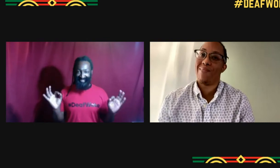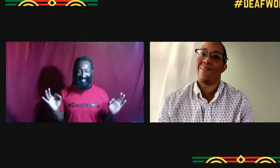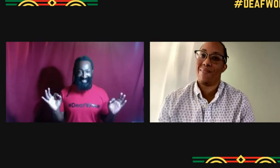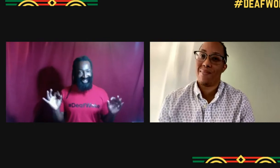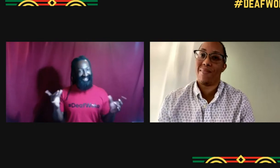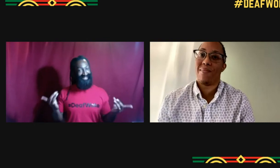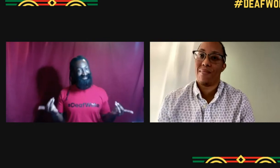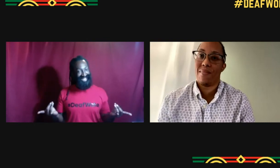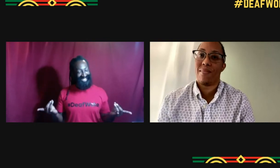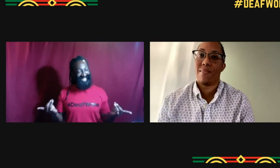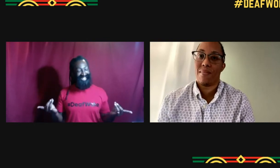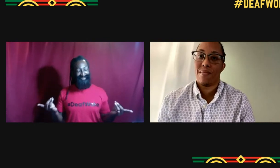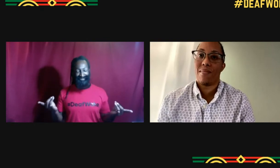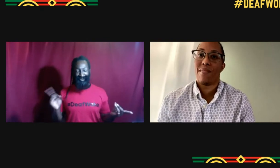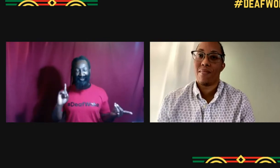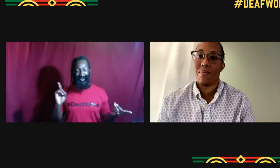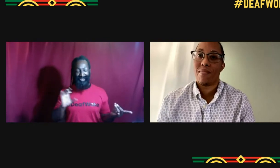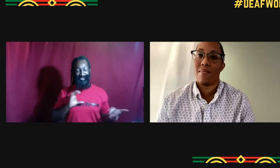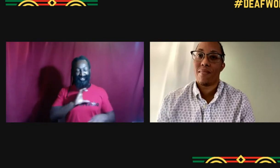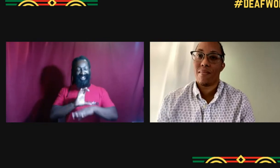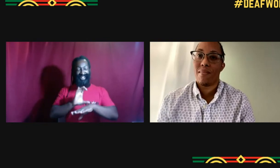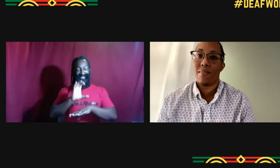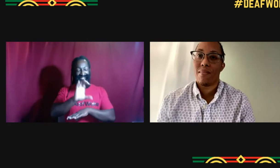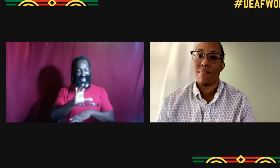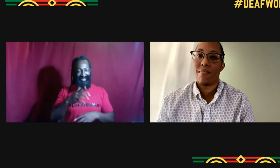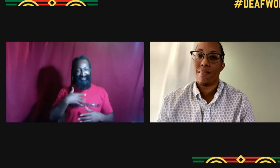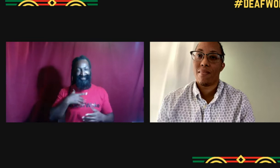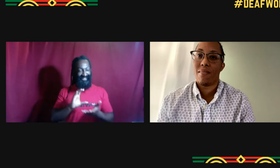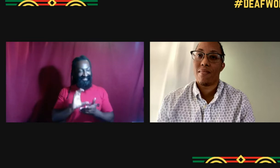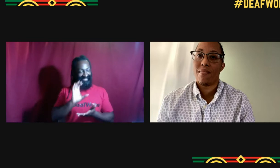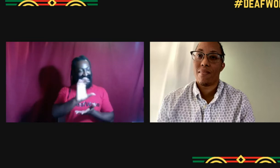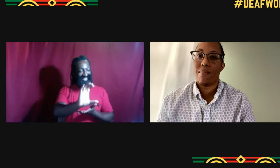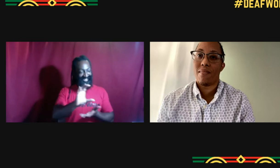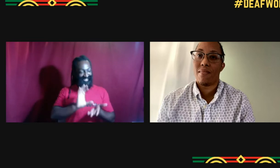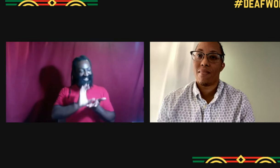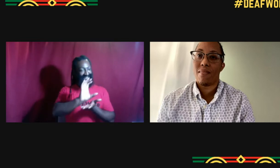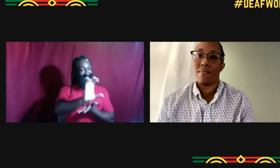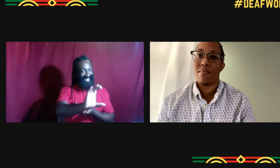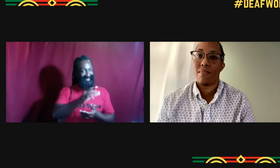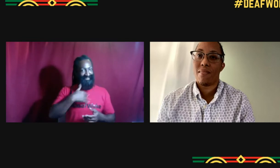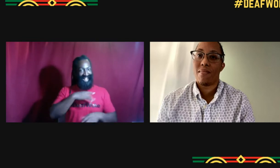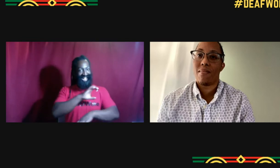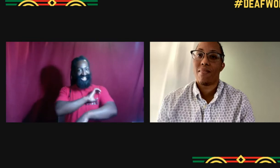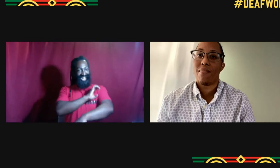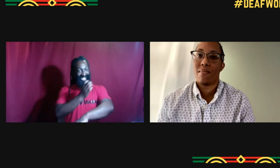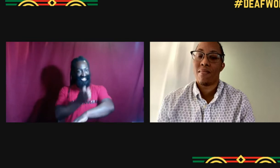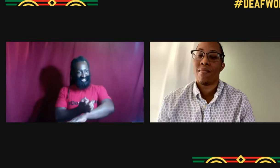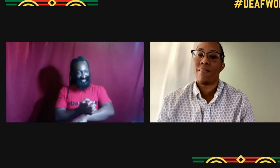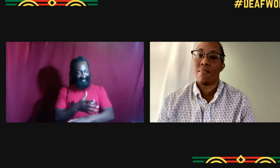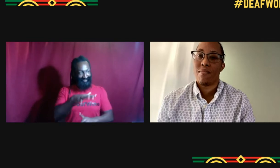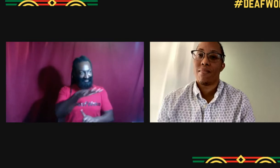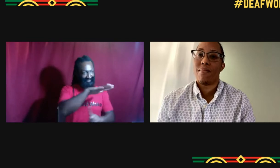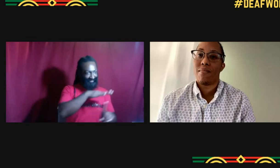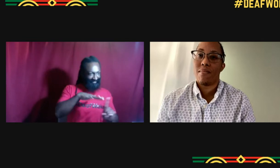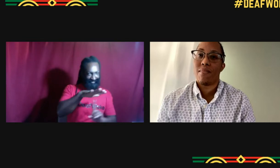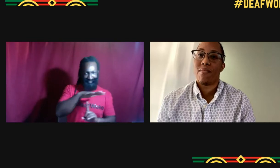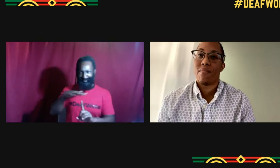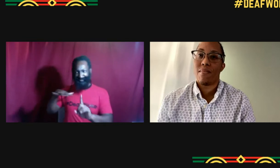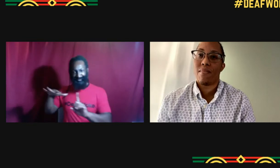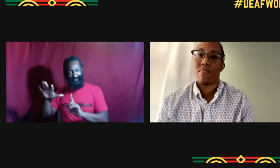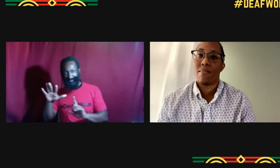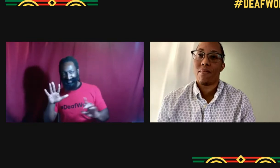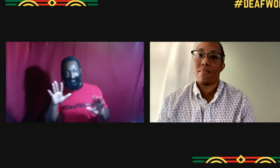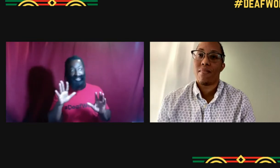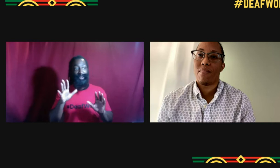And like you said, you know, meditation. Mm-hmm. You know, where am I investing my energy?